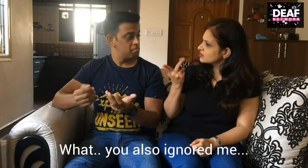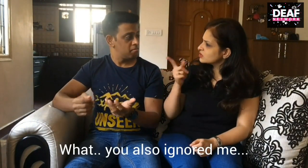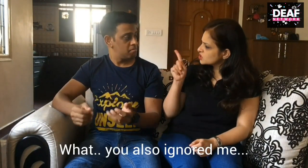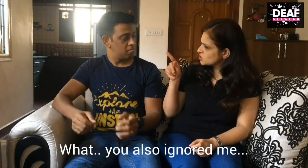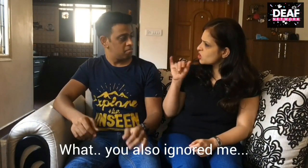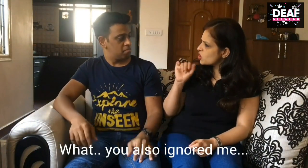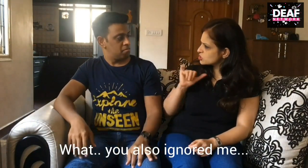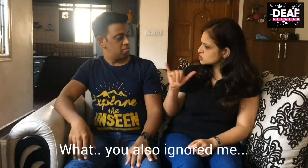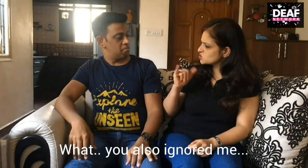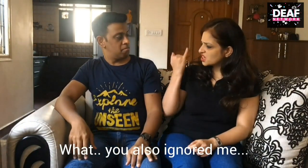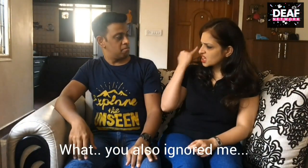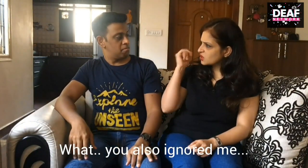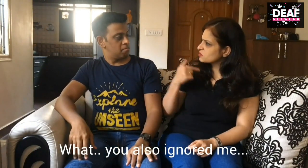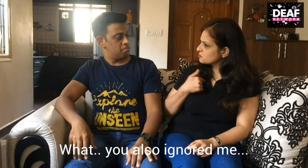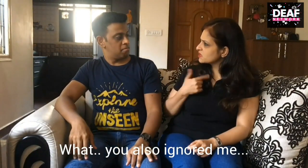But you also ignore me.